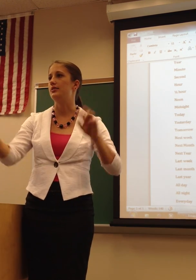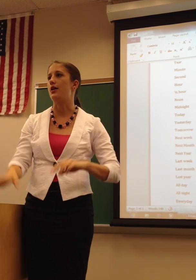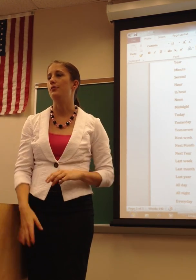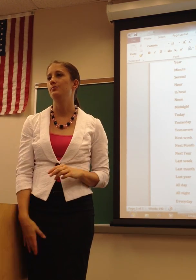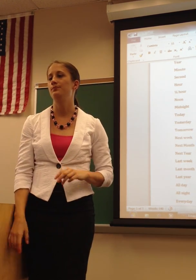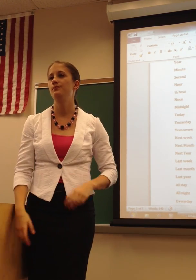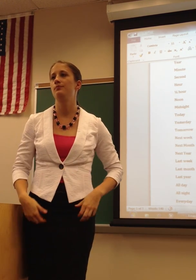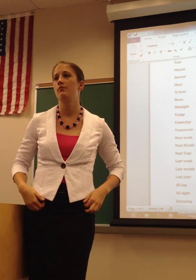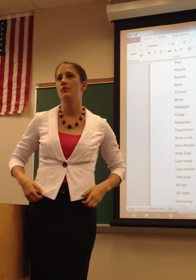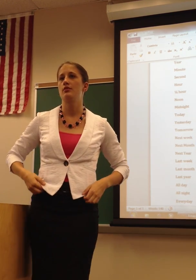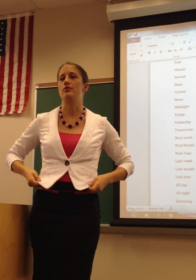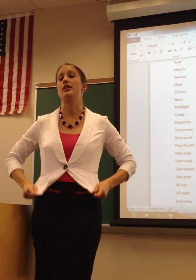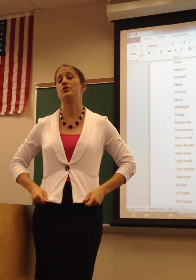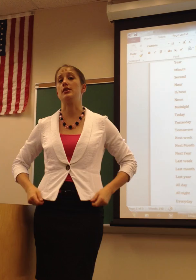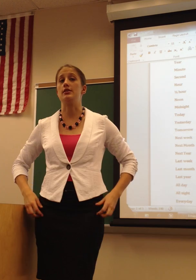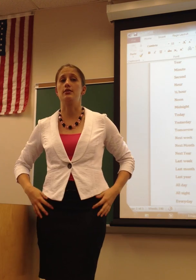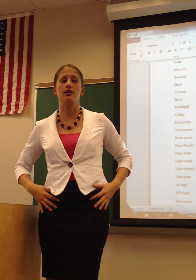out. So it's actually the easiest